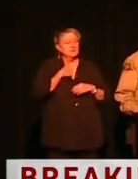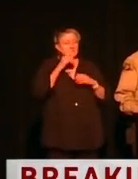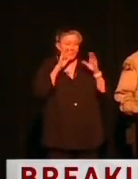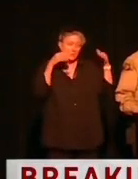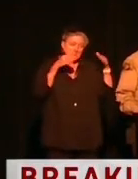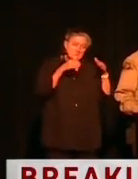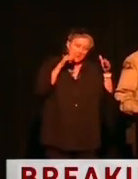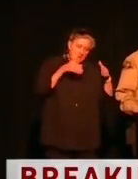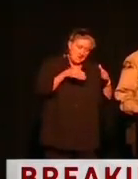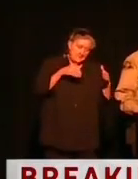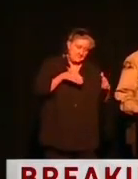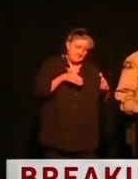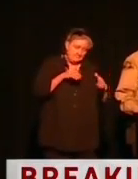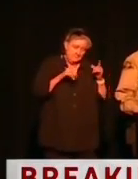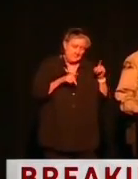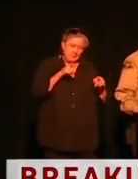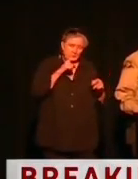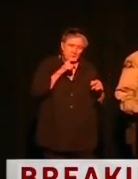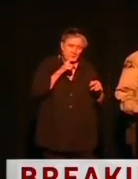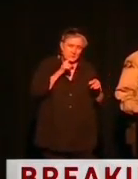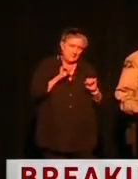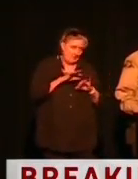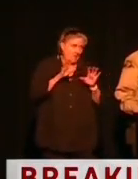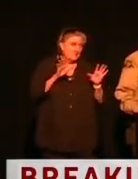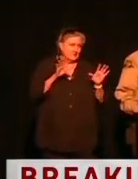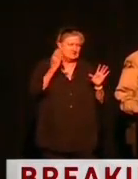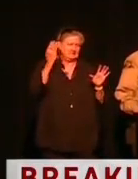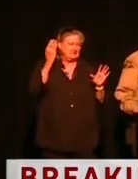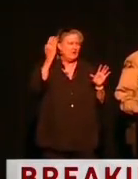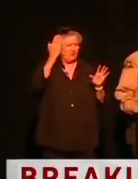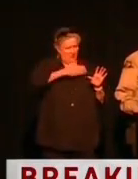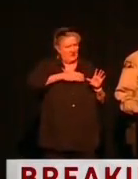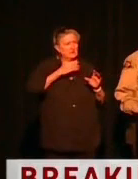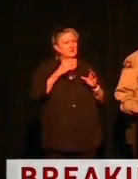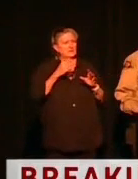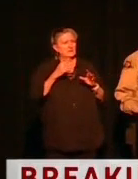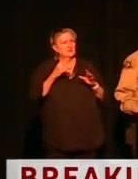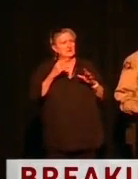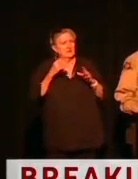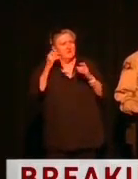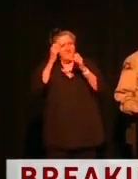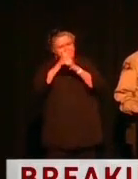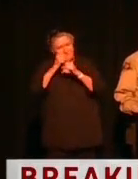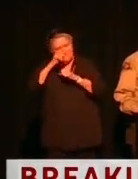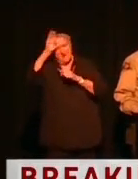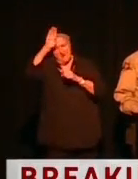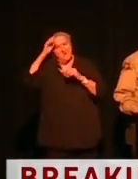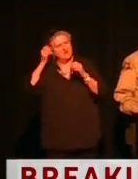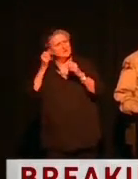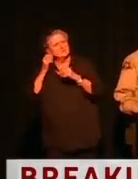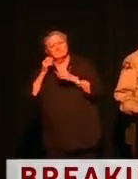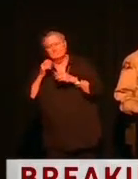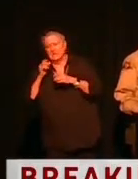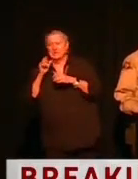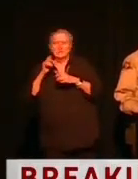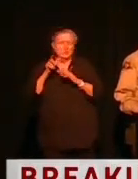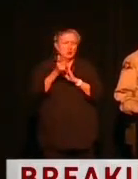on people who have been, obviously, the frontline firefighters and law enforcement officers who've been out